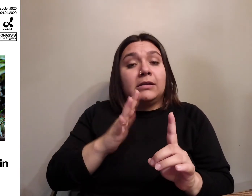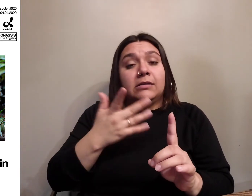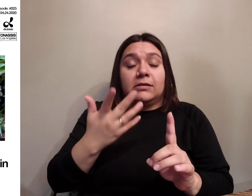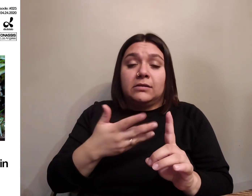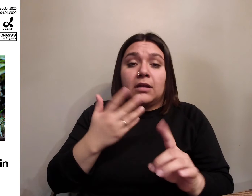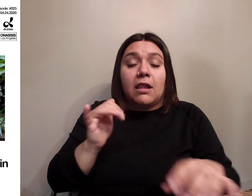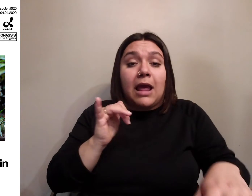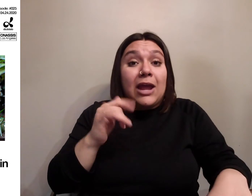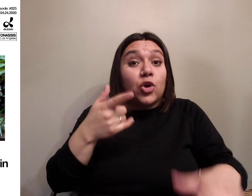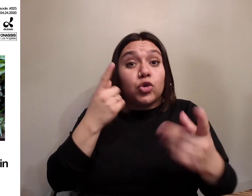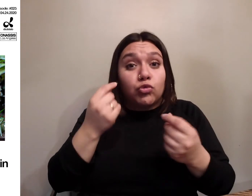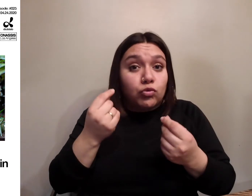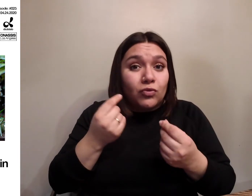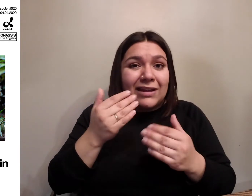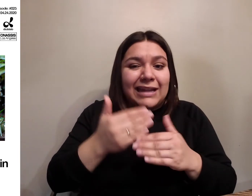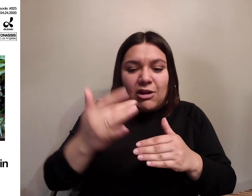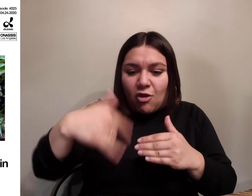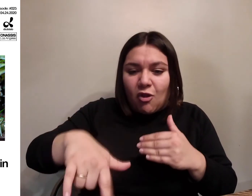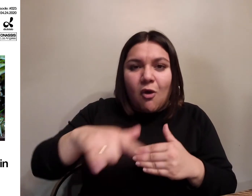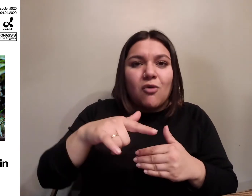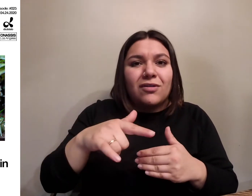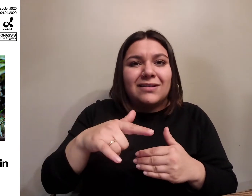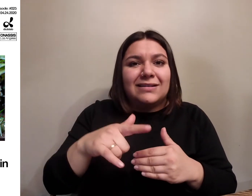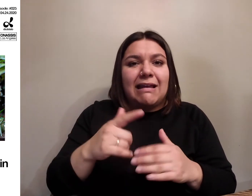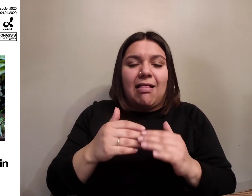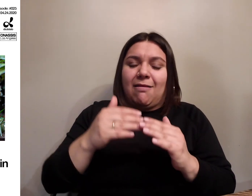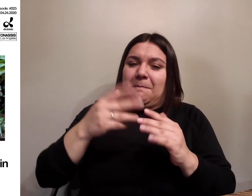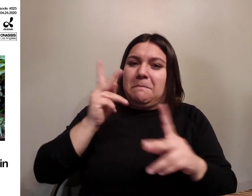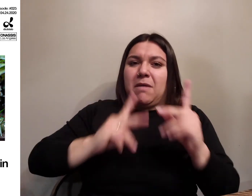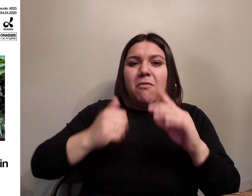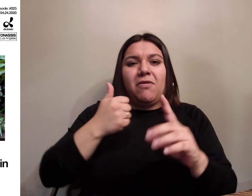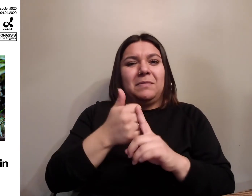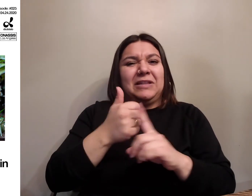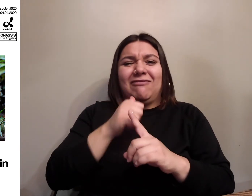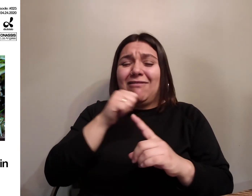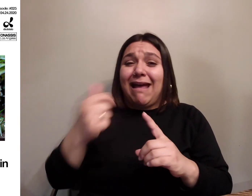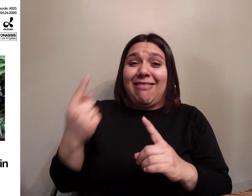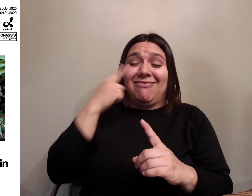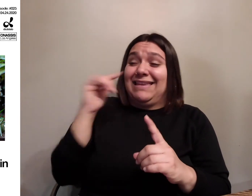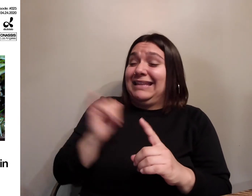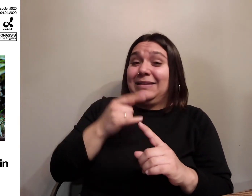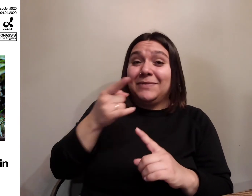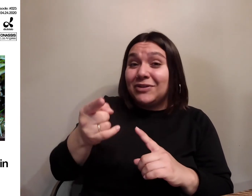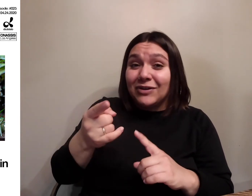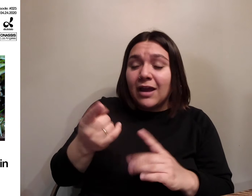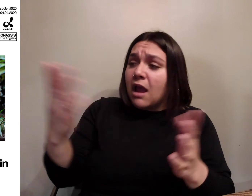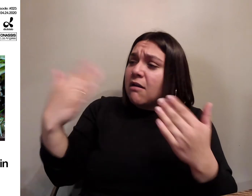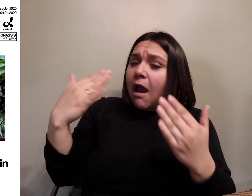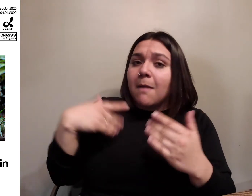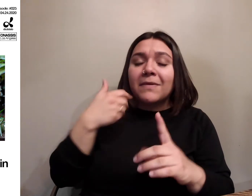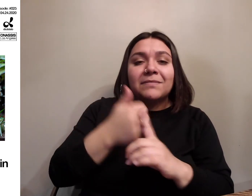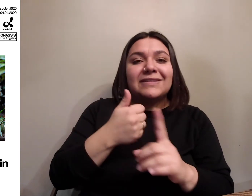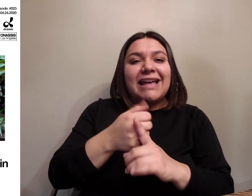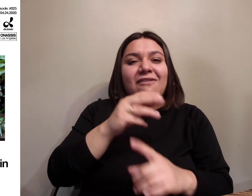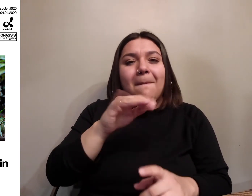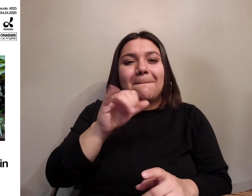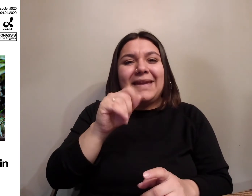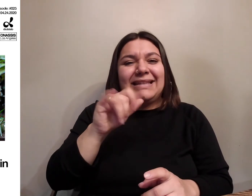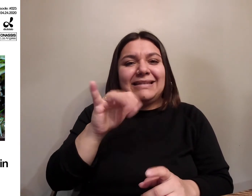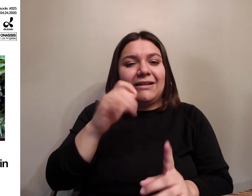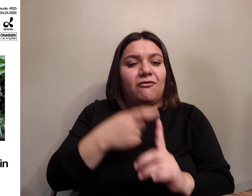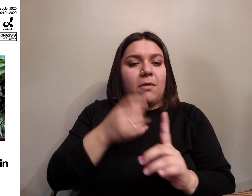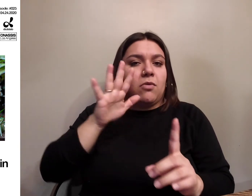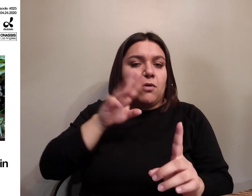of faith and doubt. And that's why he's a failed mystic. I love that. Faith and doubt brings to